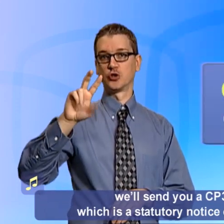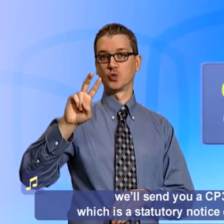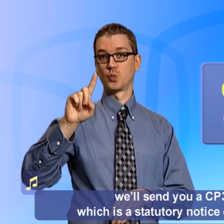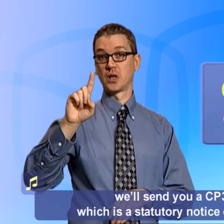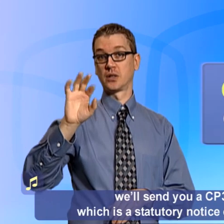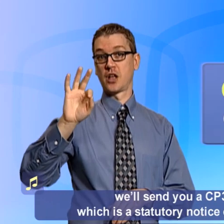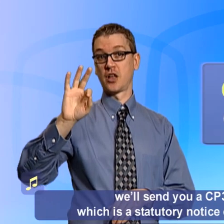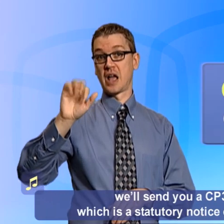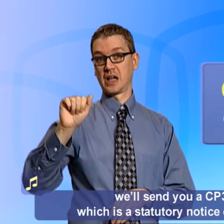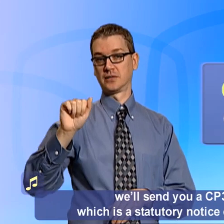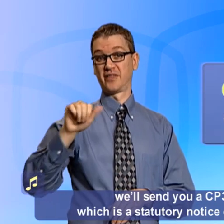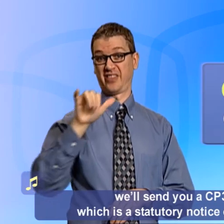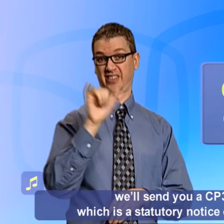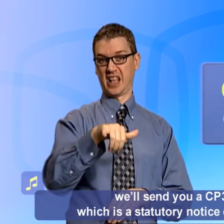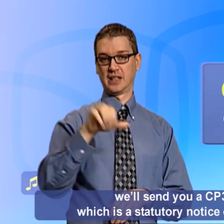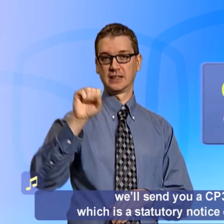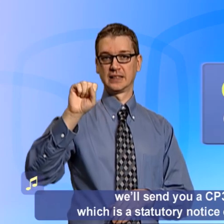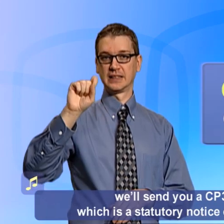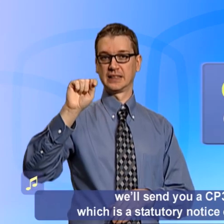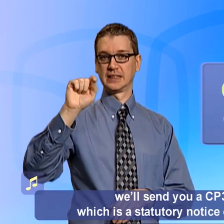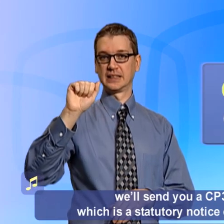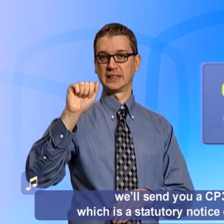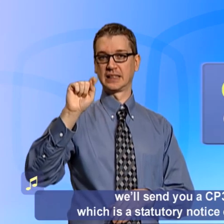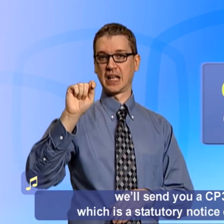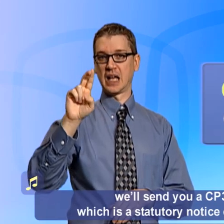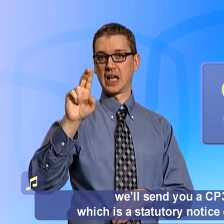CP3219A, which is a statutory notice of deficiency.